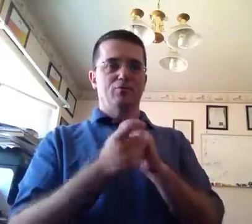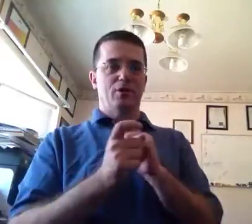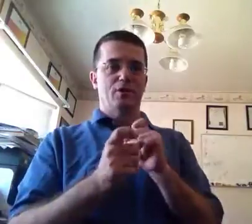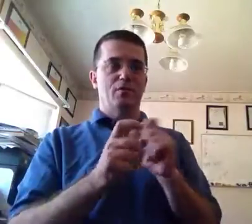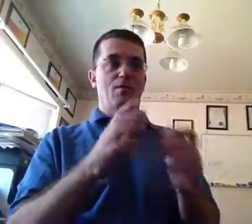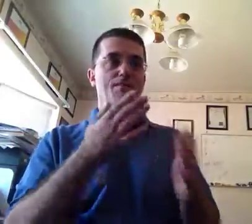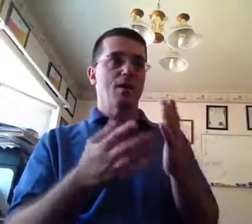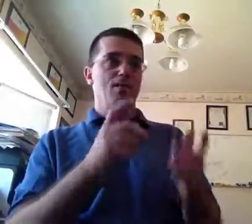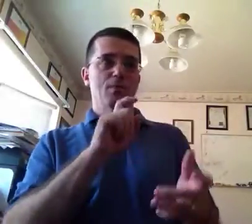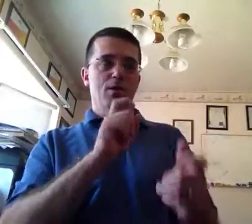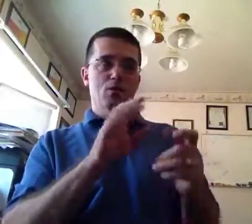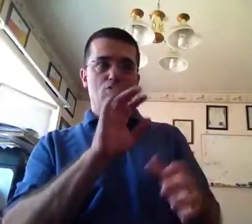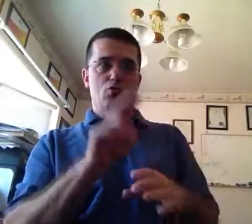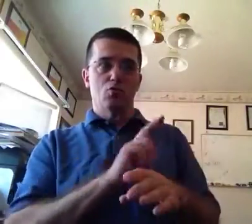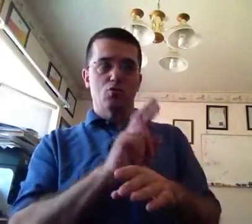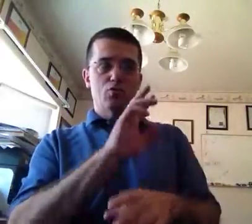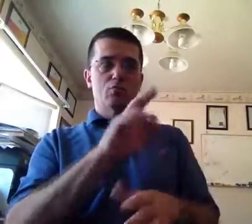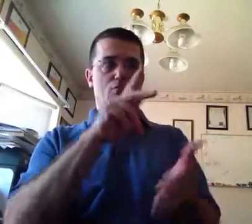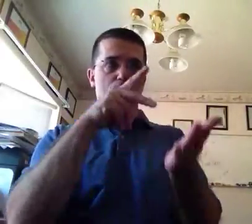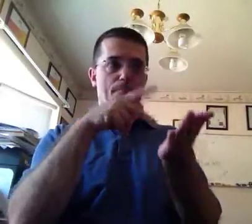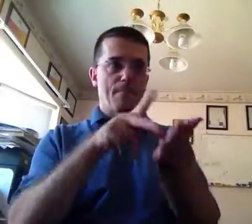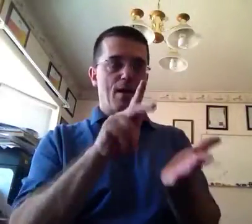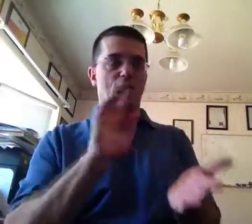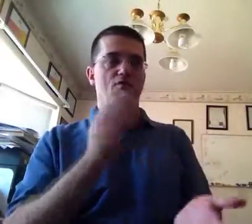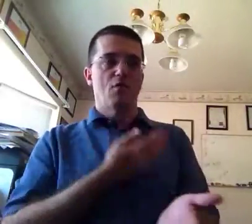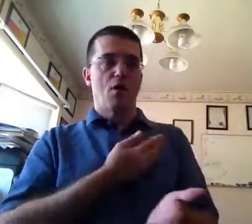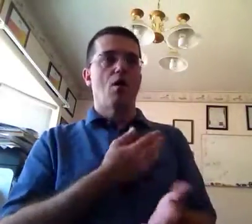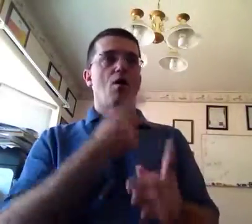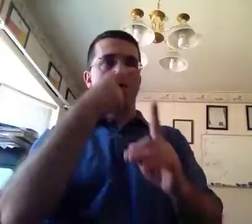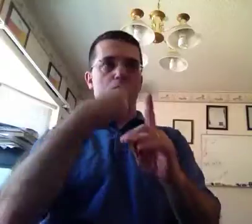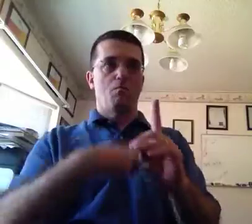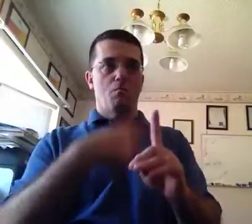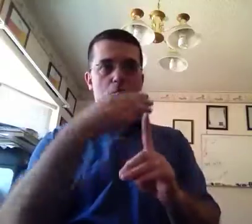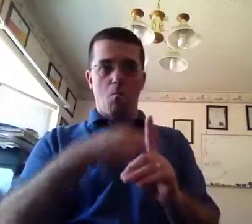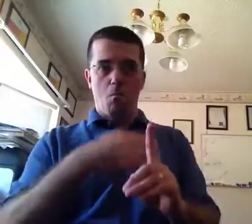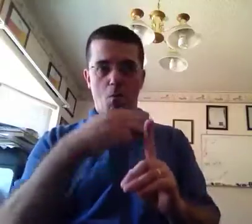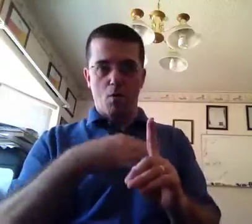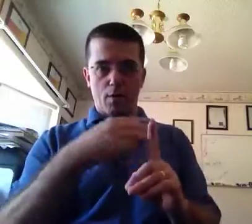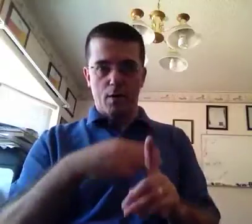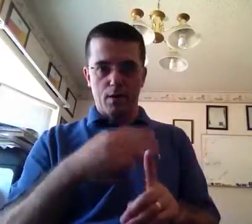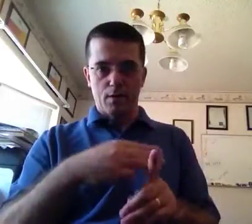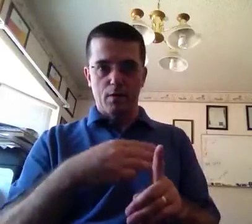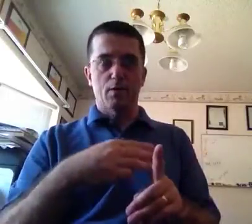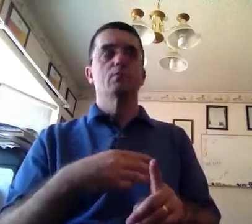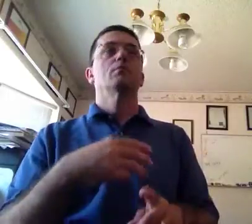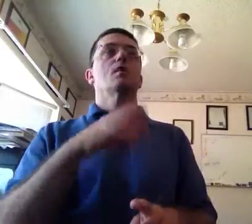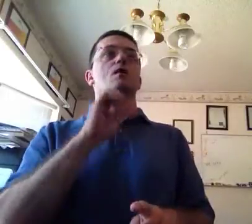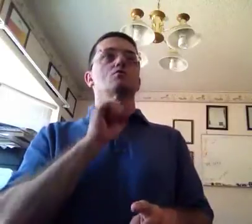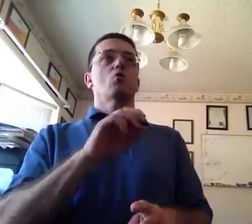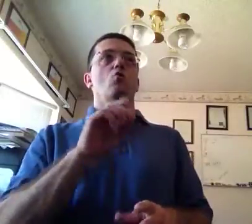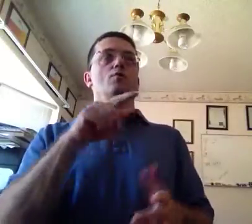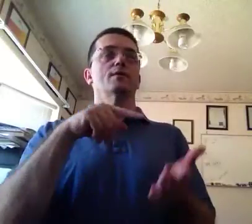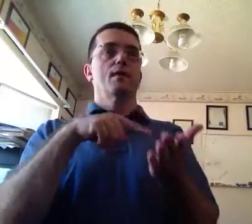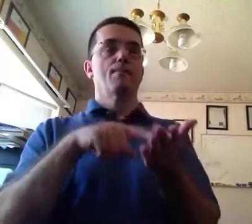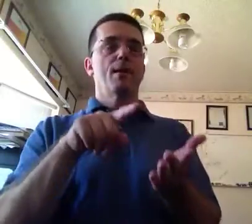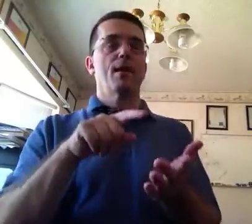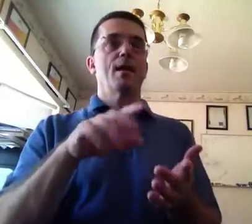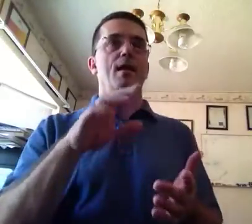his dad's money to pay off our mortgage, and so we can pay our monthly payment to